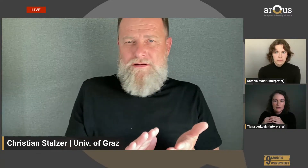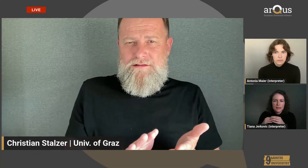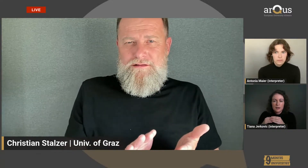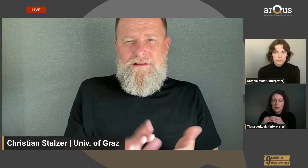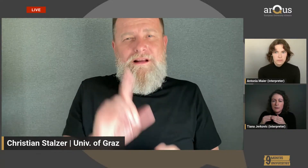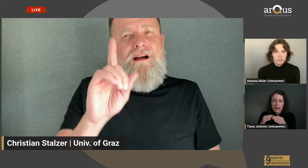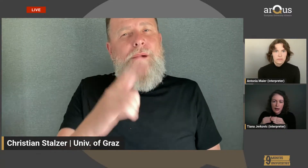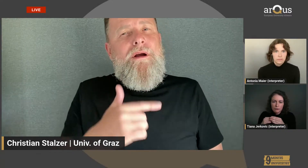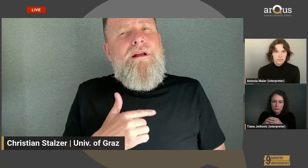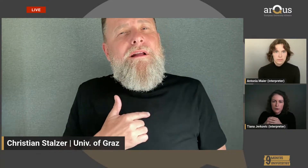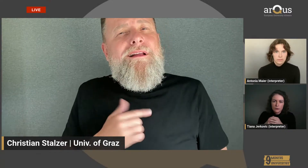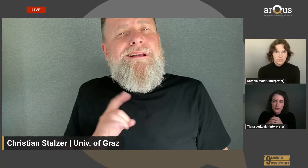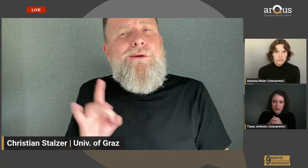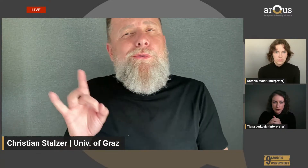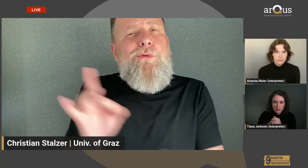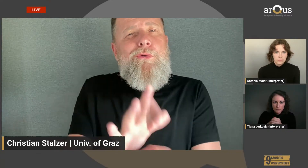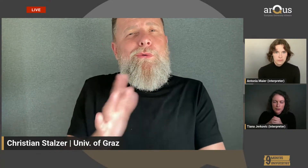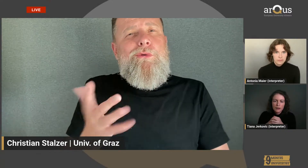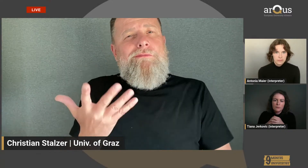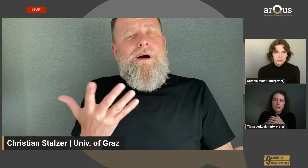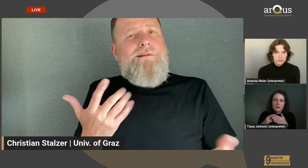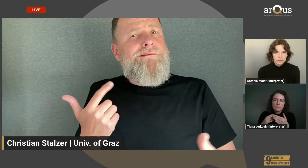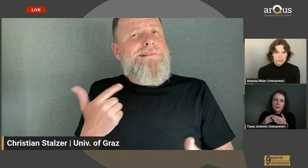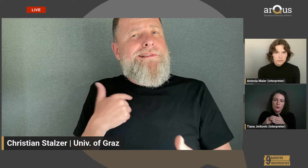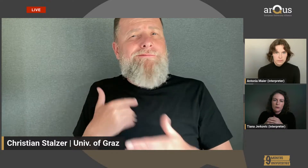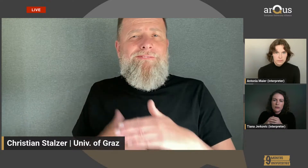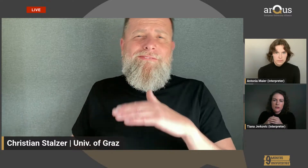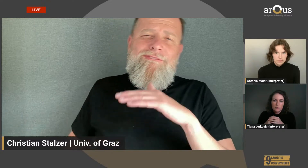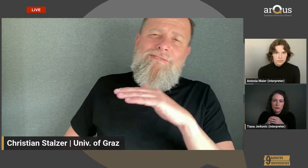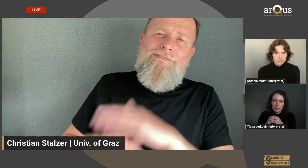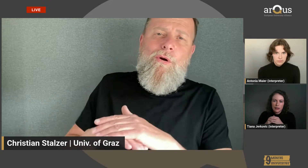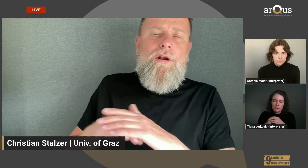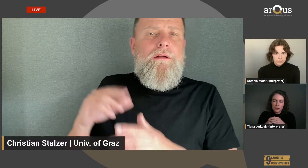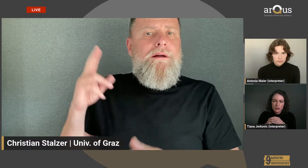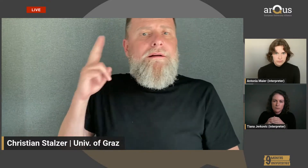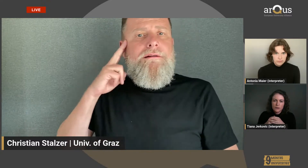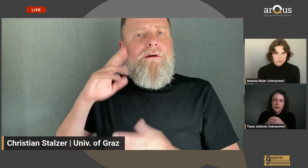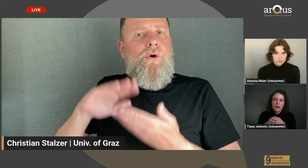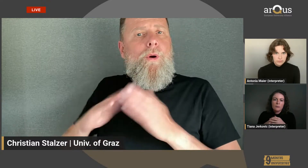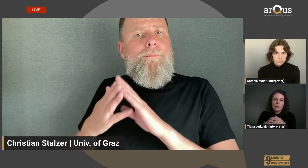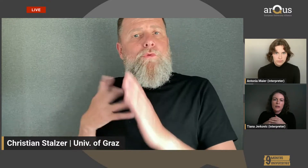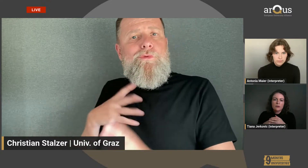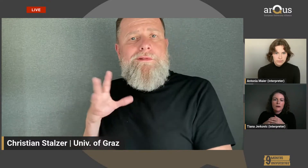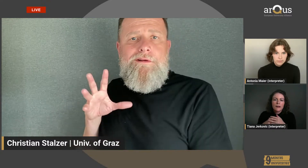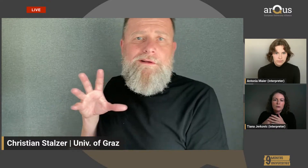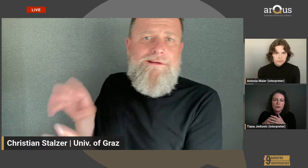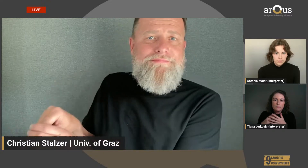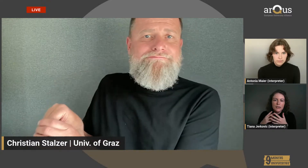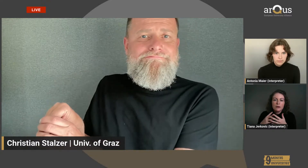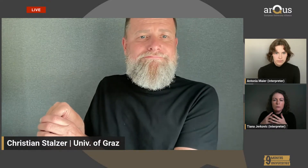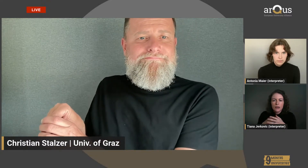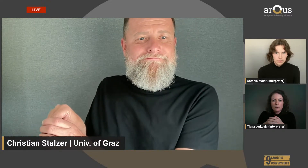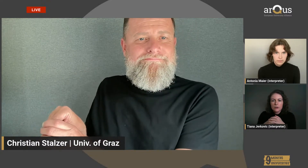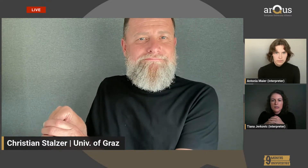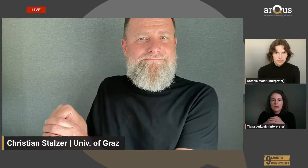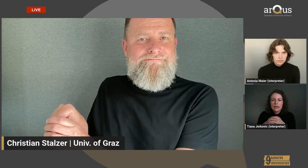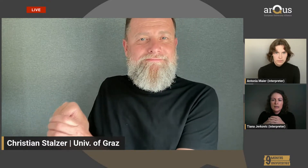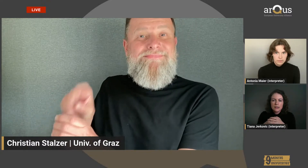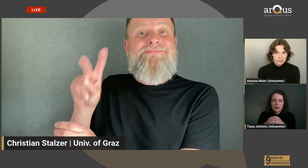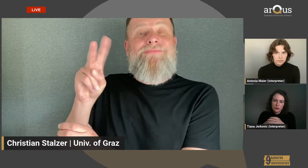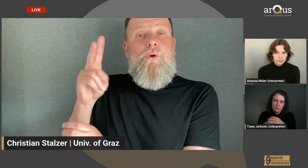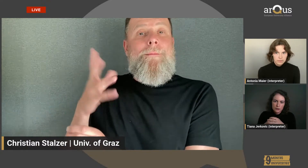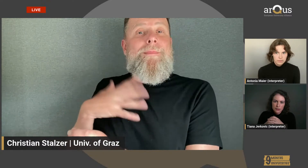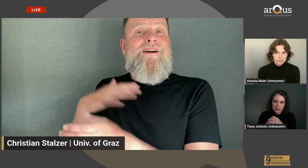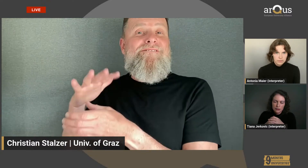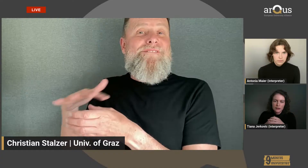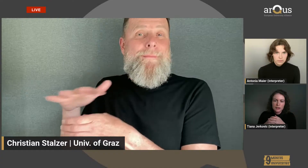only understand maybe half of what was said because it was all in spoken language. But for me, when I was in the